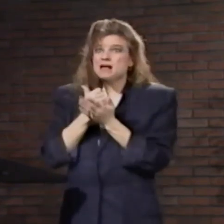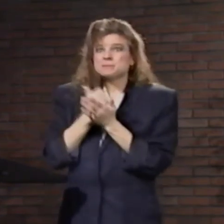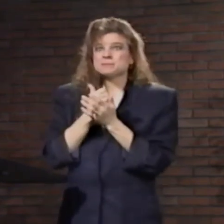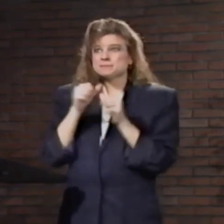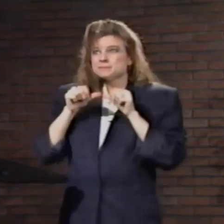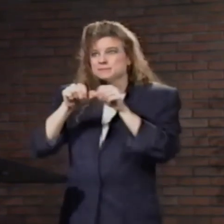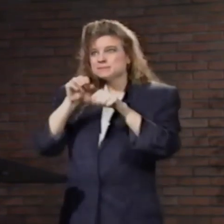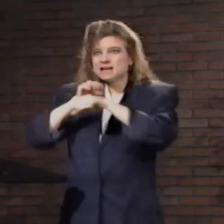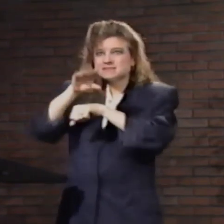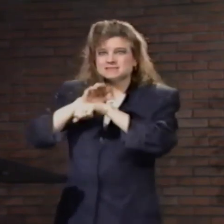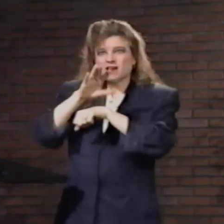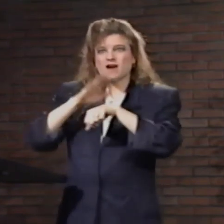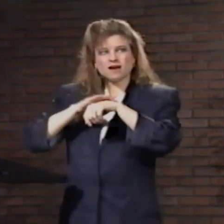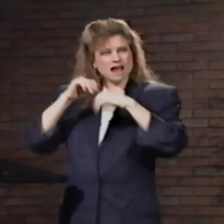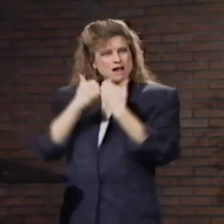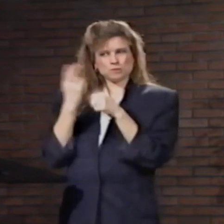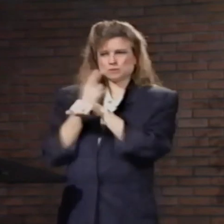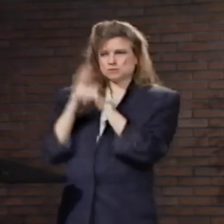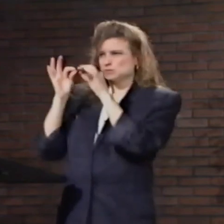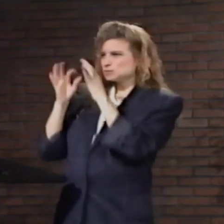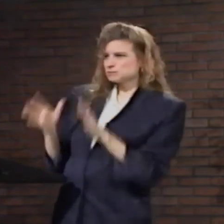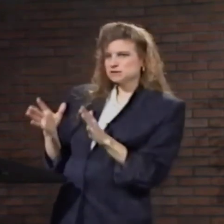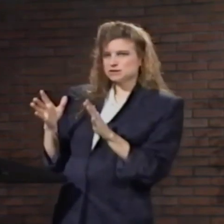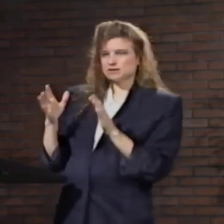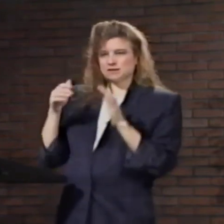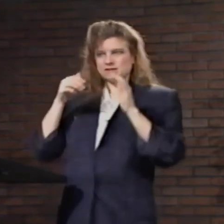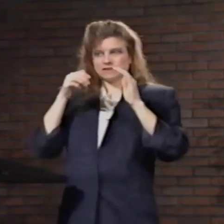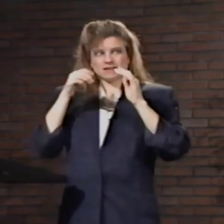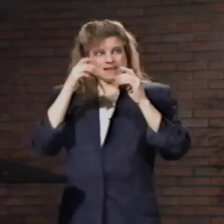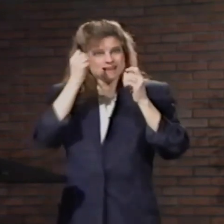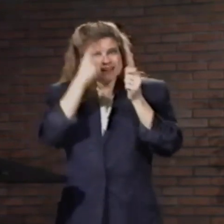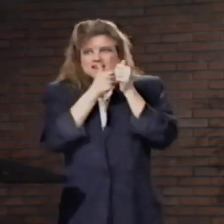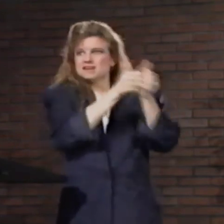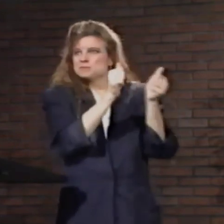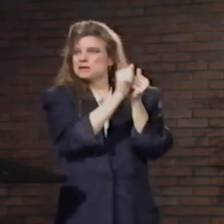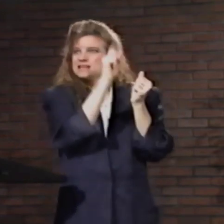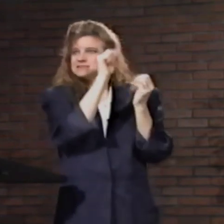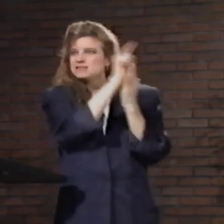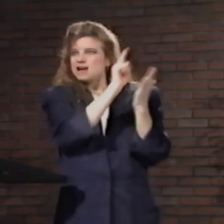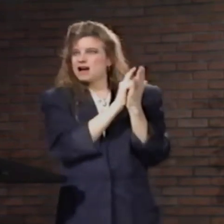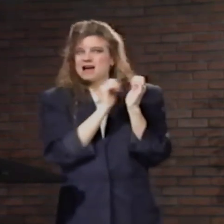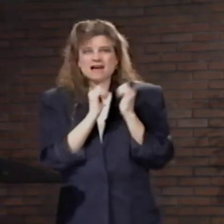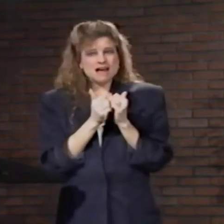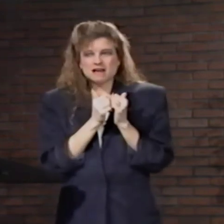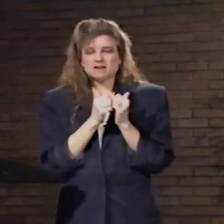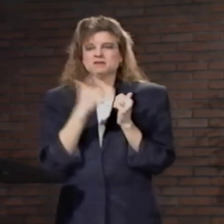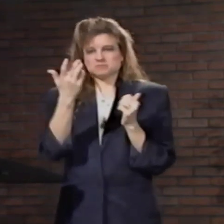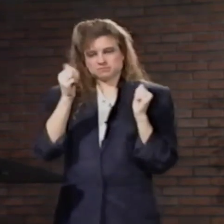If any of you need more help or need more advice on how to use interpreters or how to